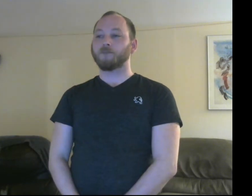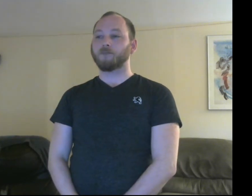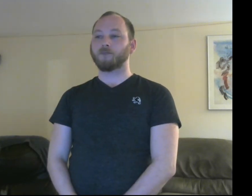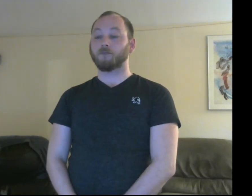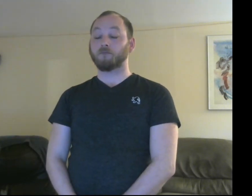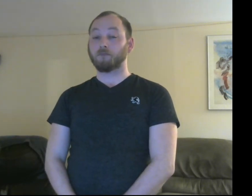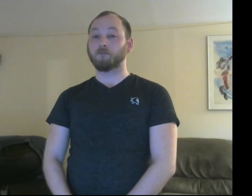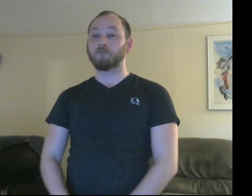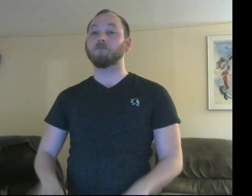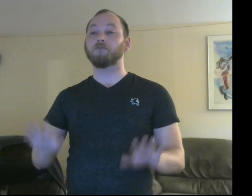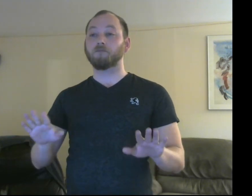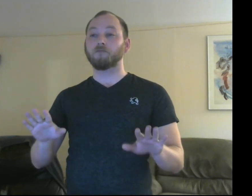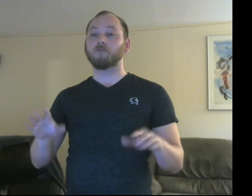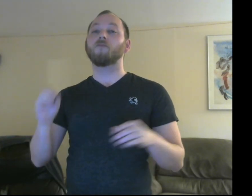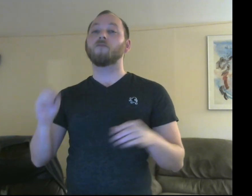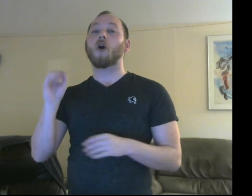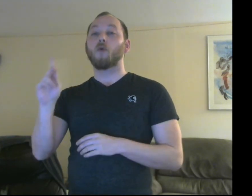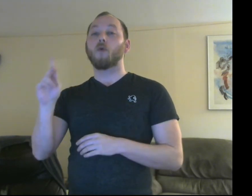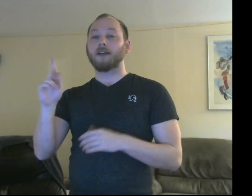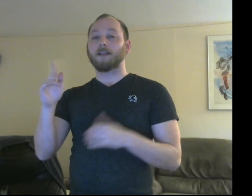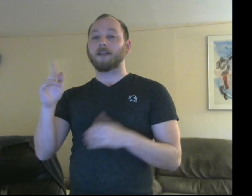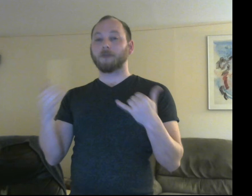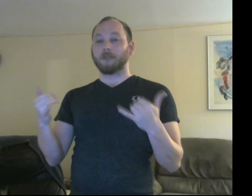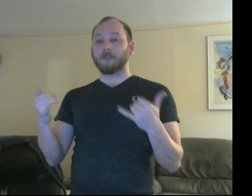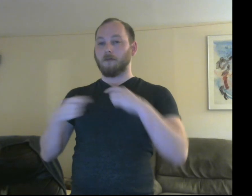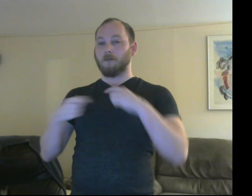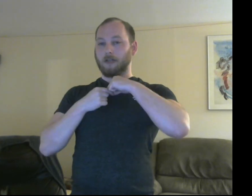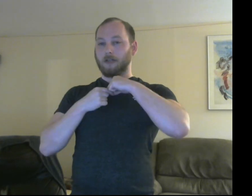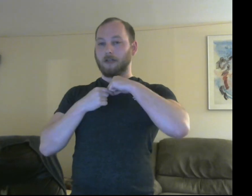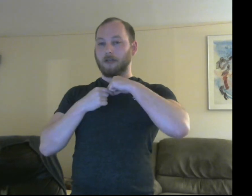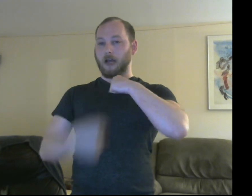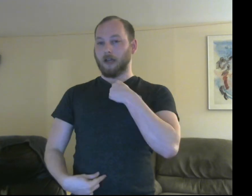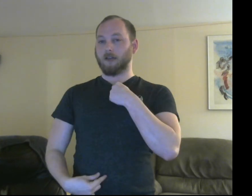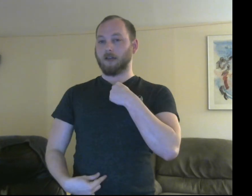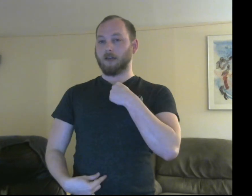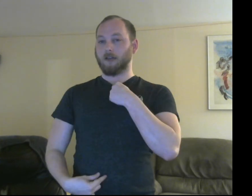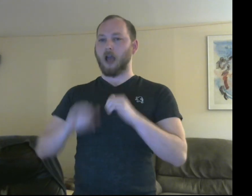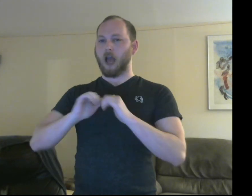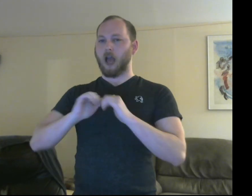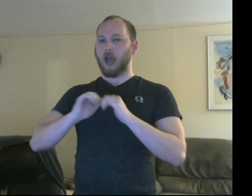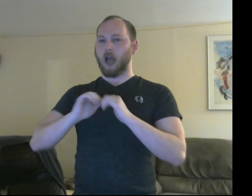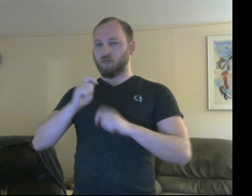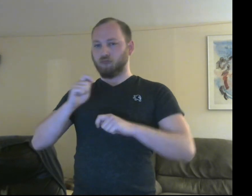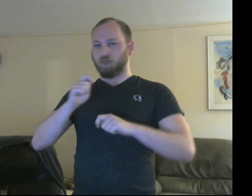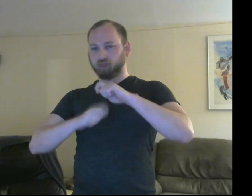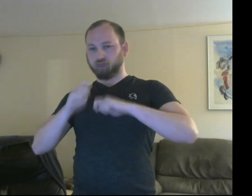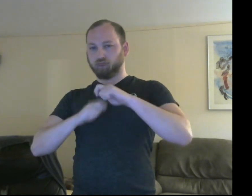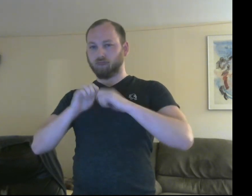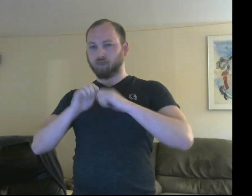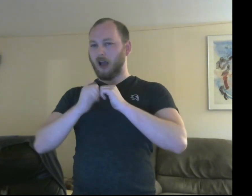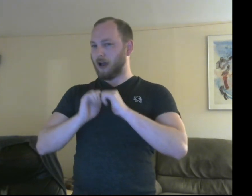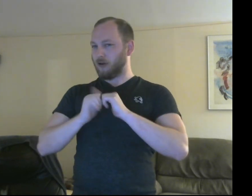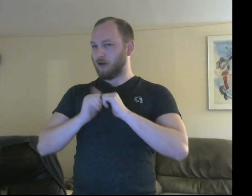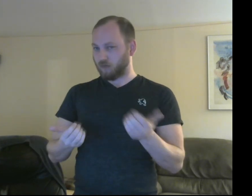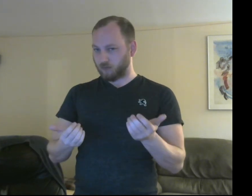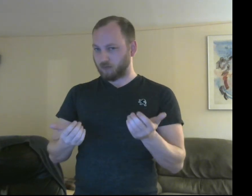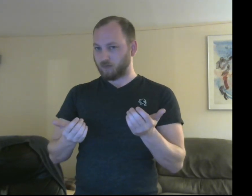Okay, so we're going to talk about the tie. Now the tie, like I said, you're going to want a red